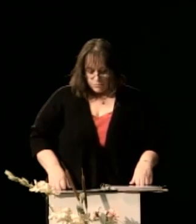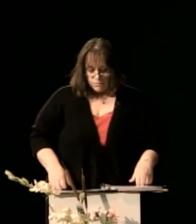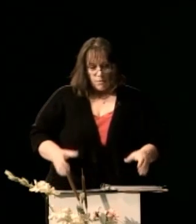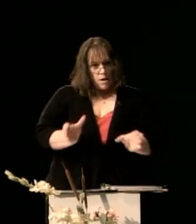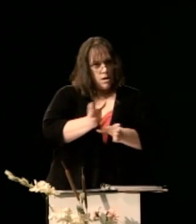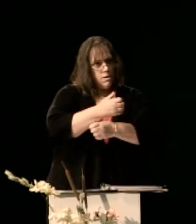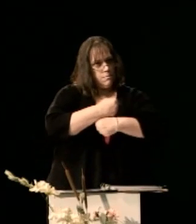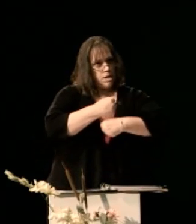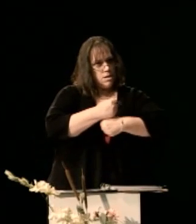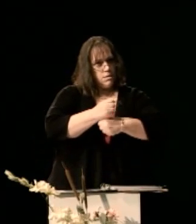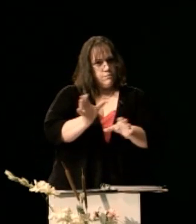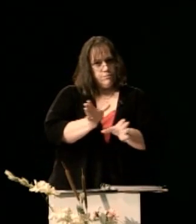Make.